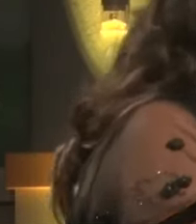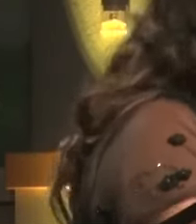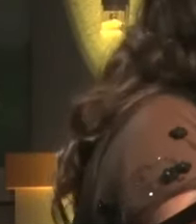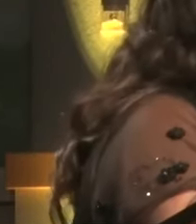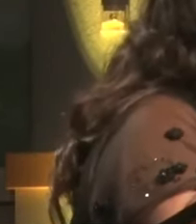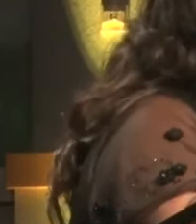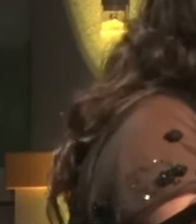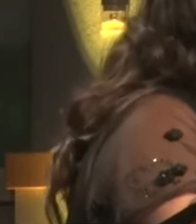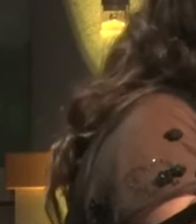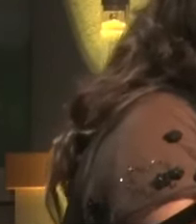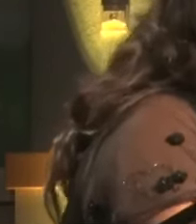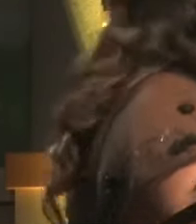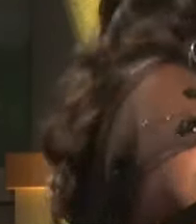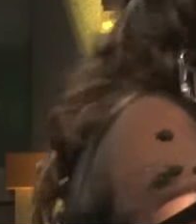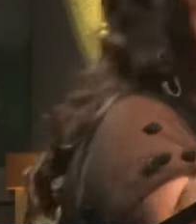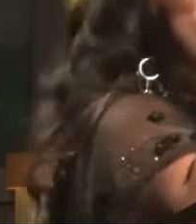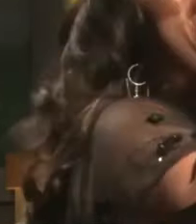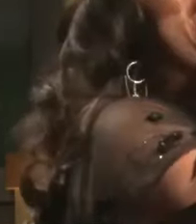take you.